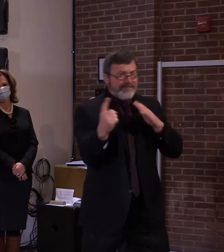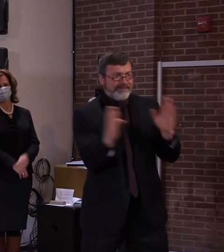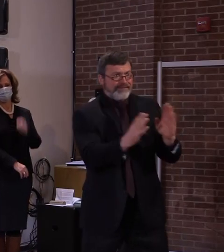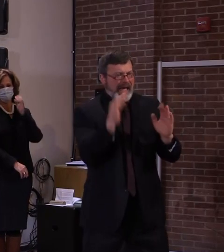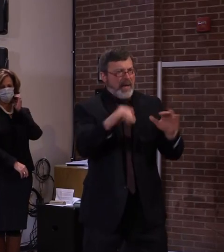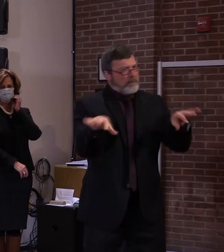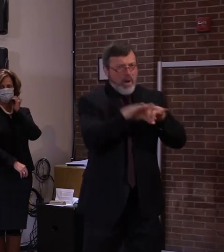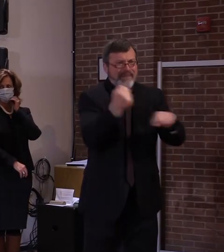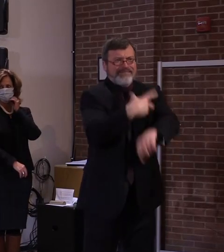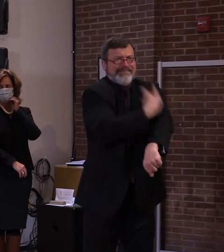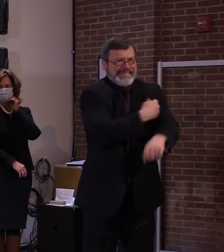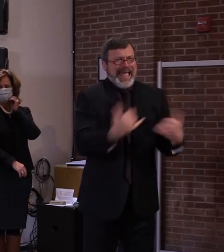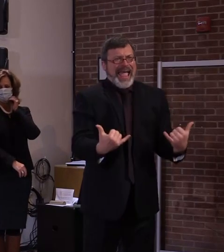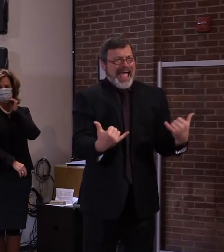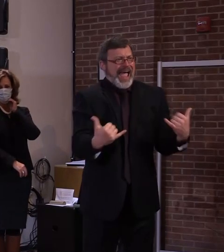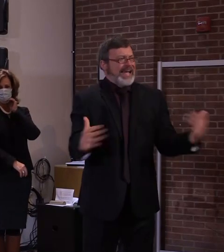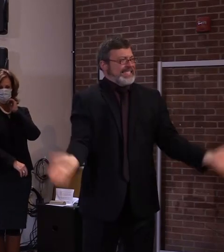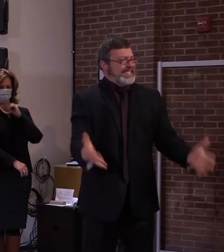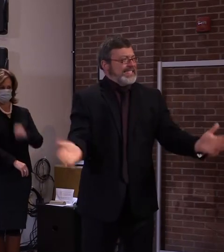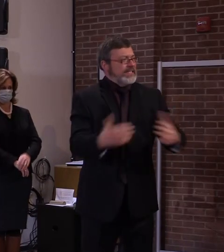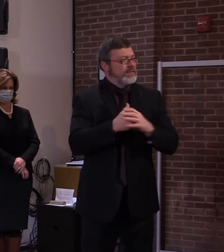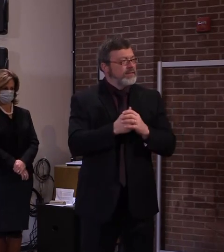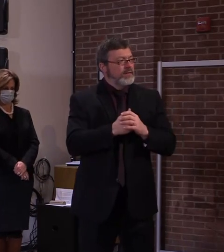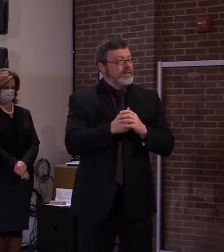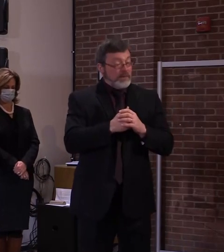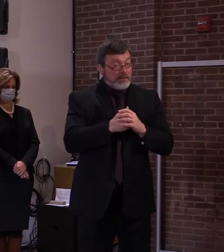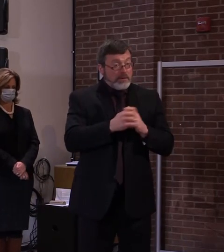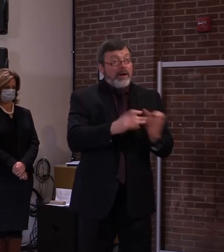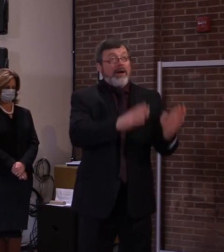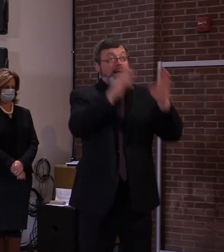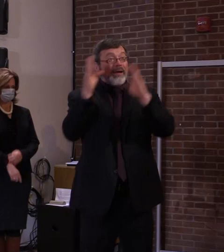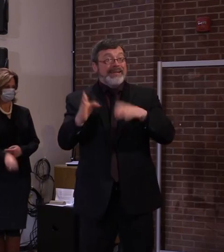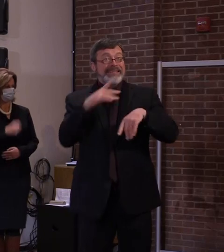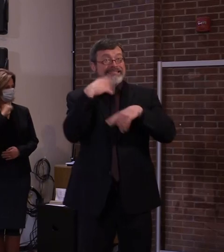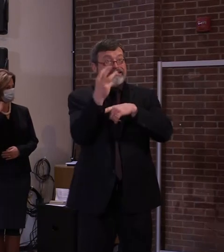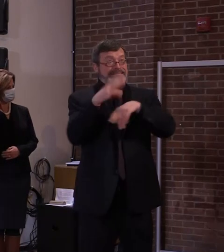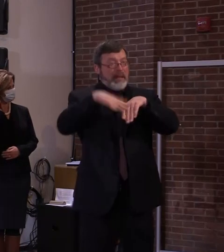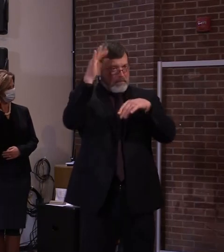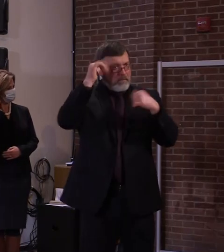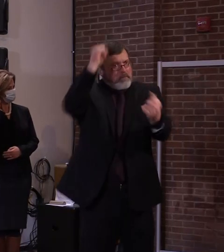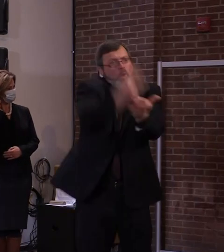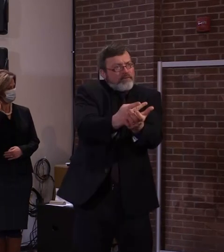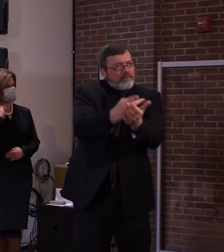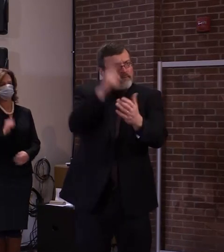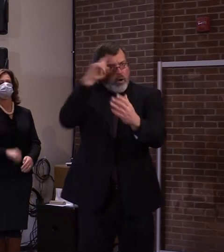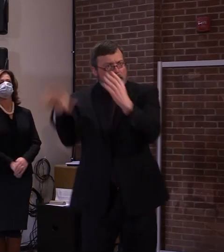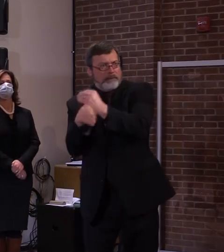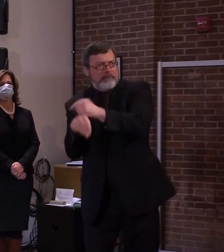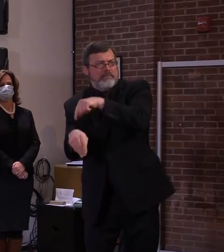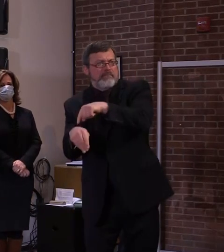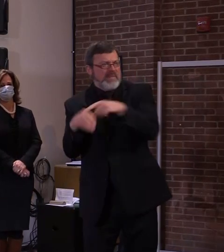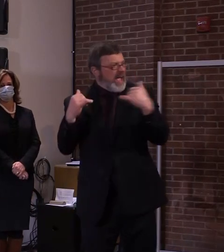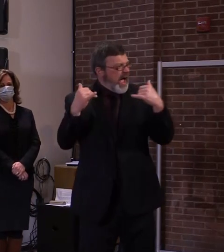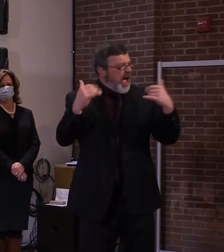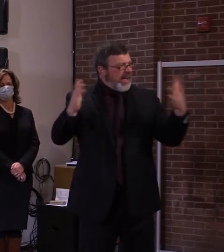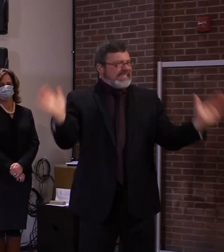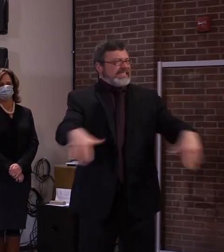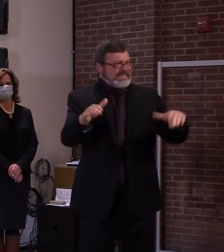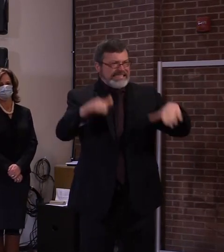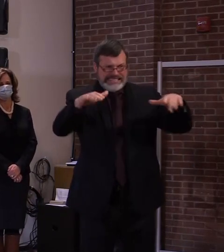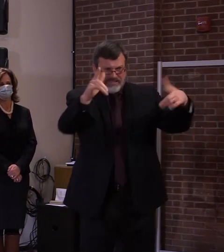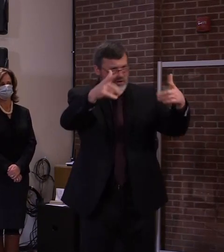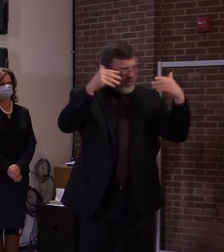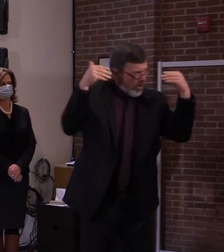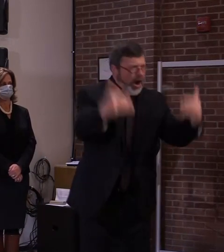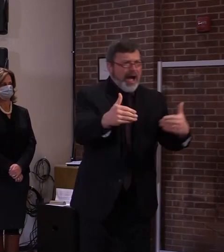available for students age 16 and older. So please get your children vaccinated, and when they're eligible for boosters, make sure they get a